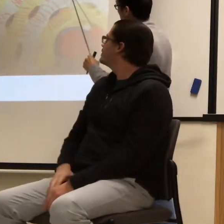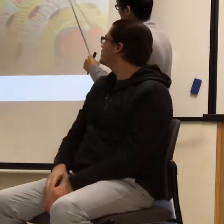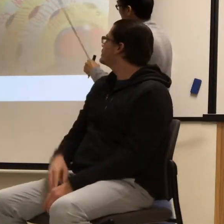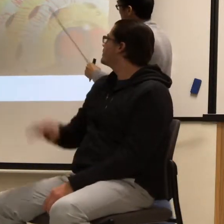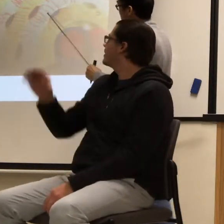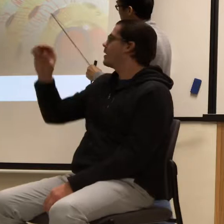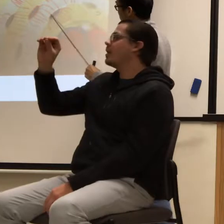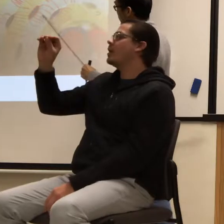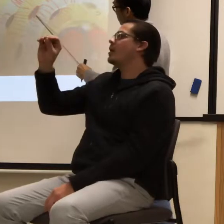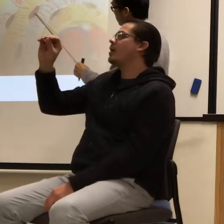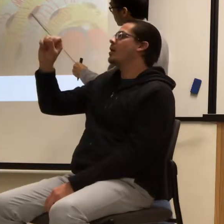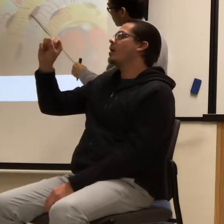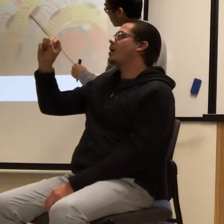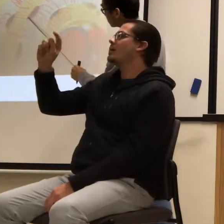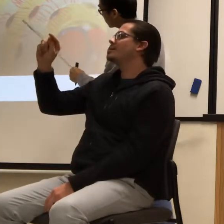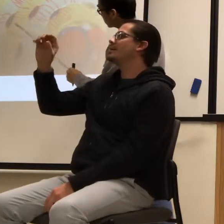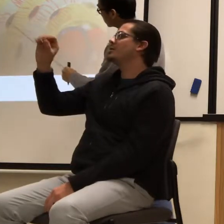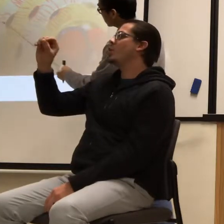are osteocytes.